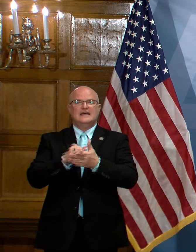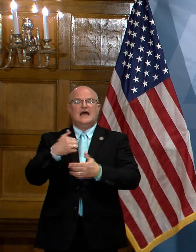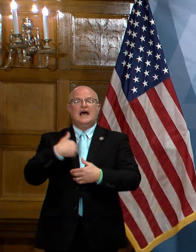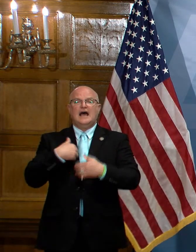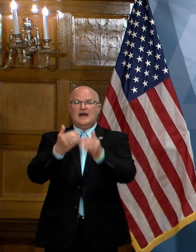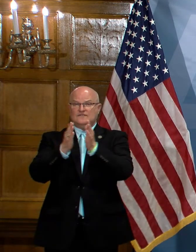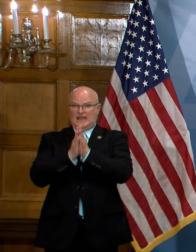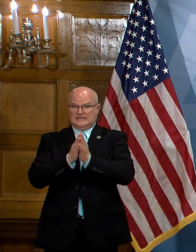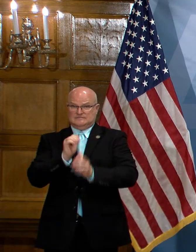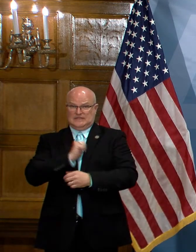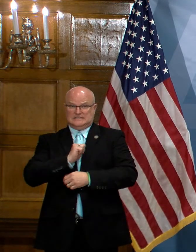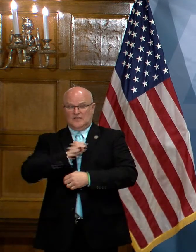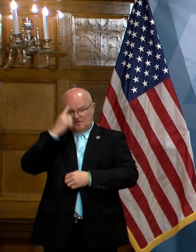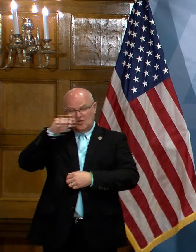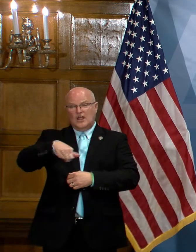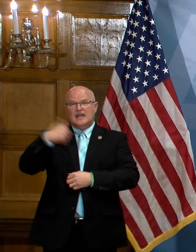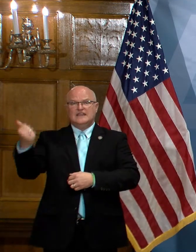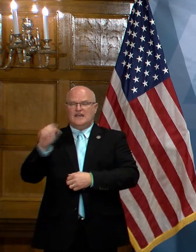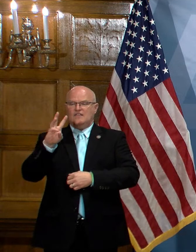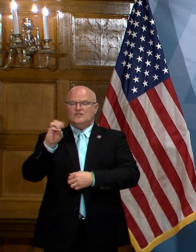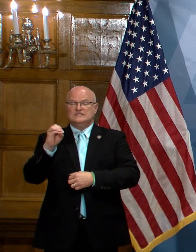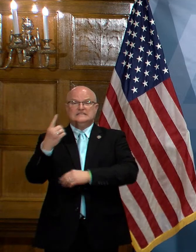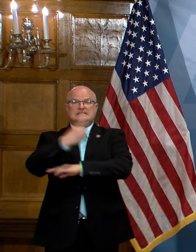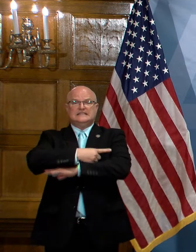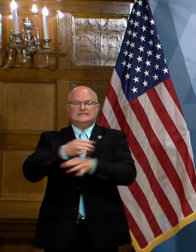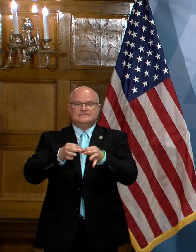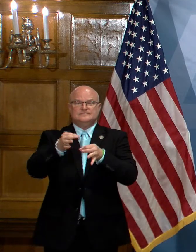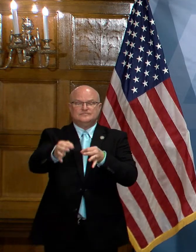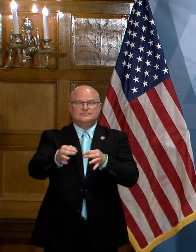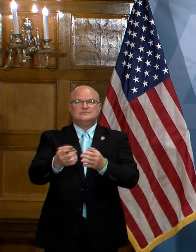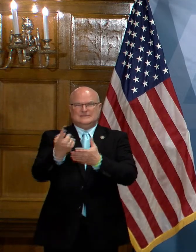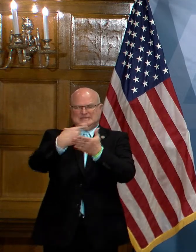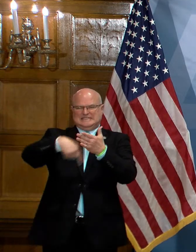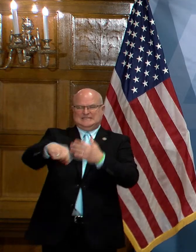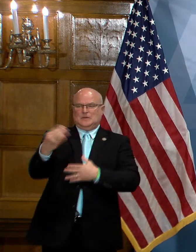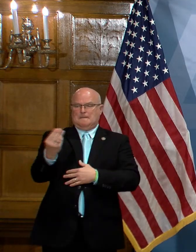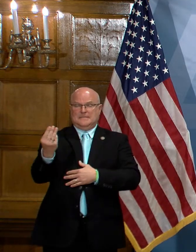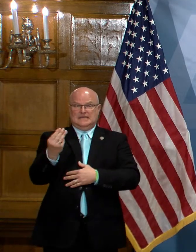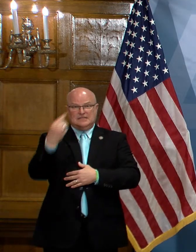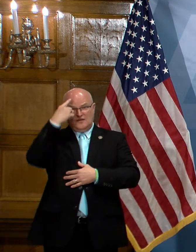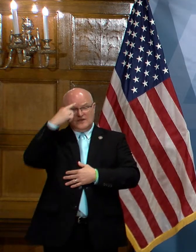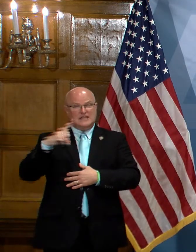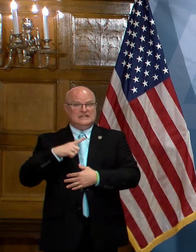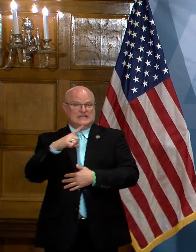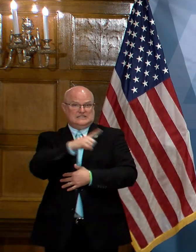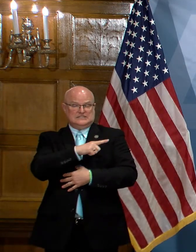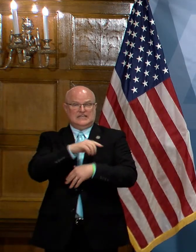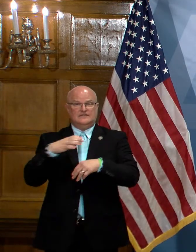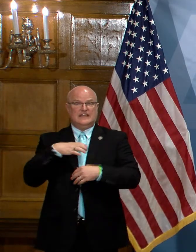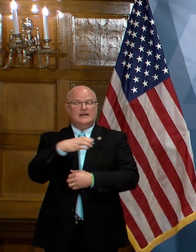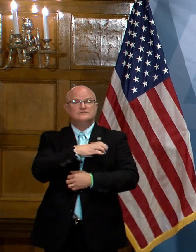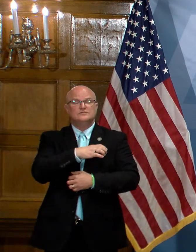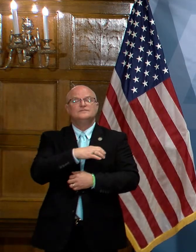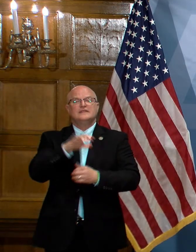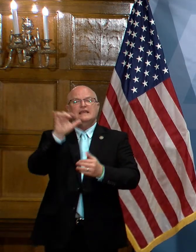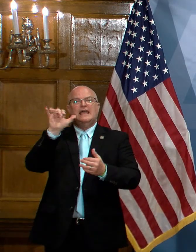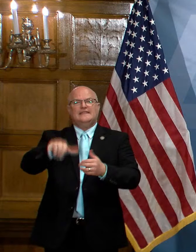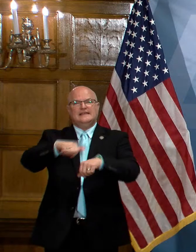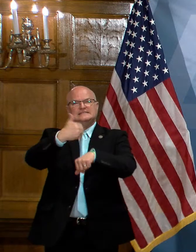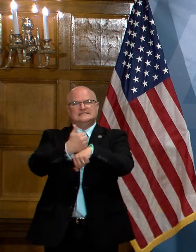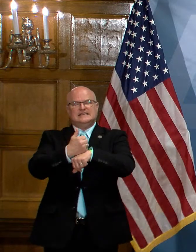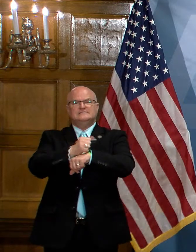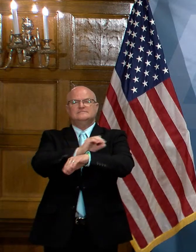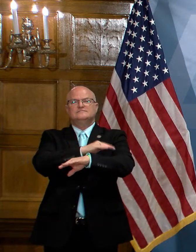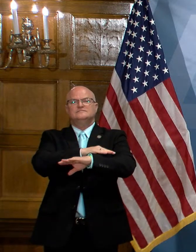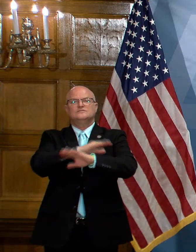I've asked for another 60 days. That will be presented next Monday to the Legislative Council, and that sets the